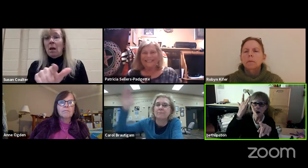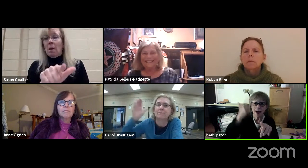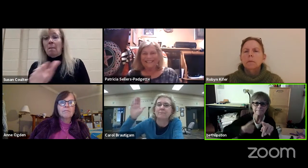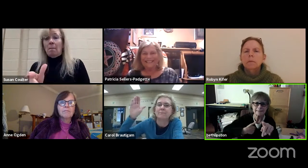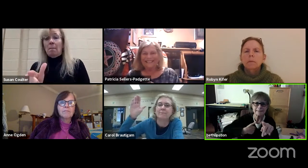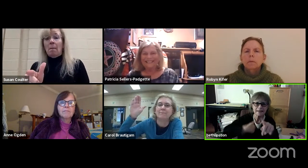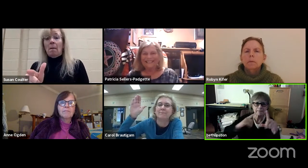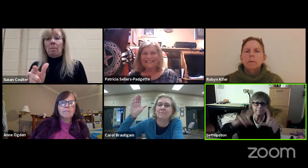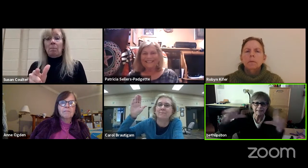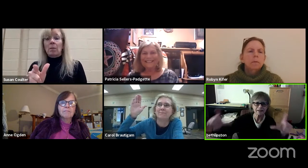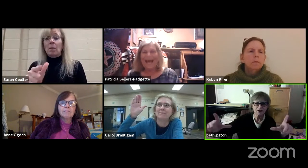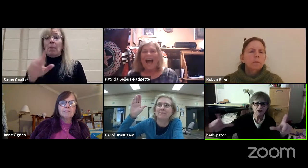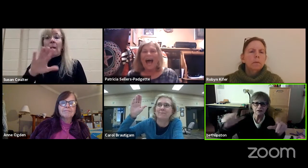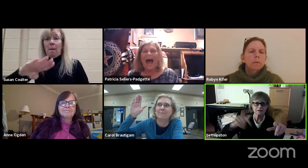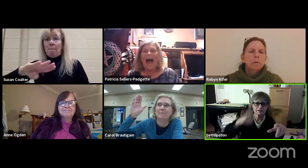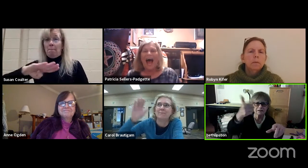Okay.